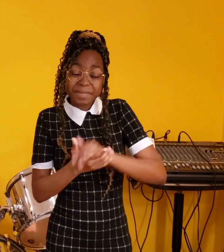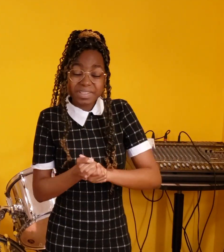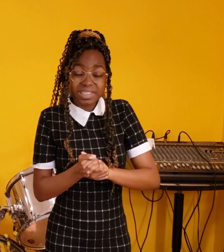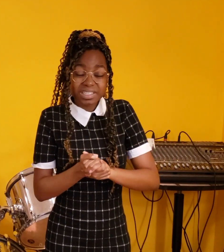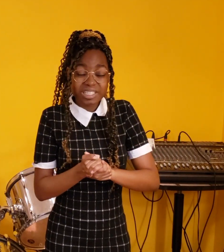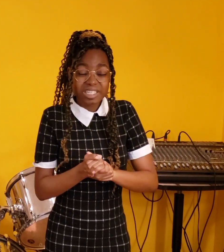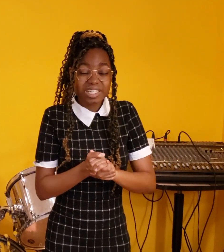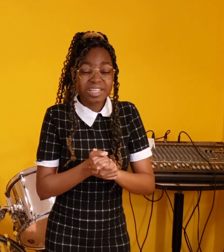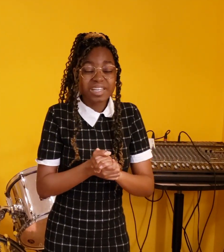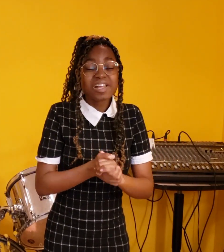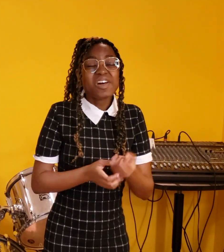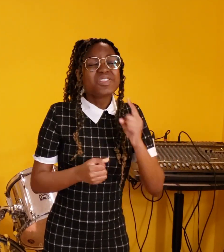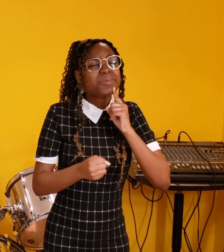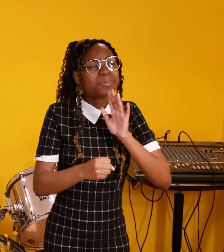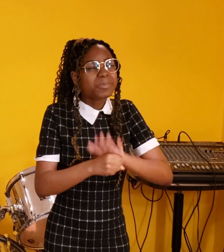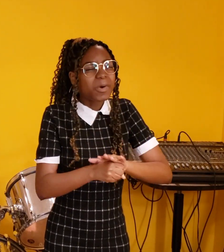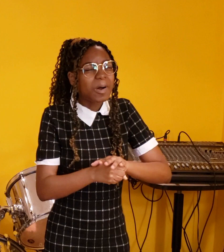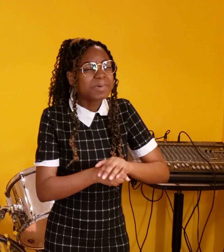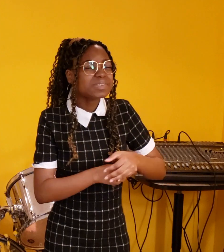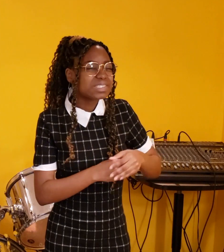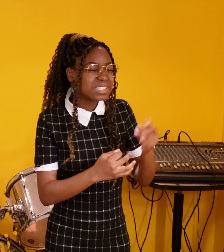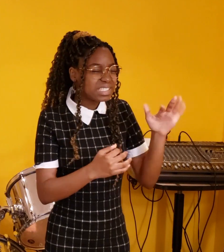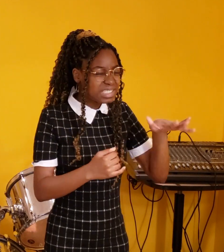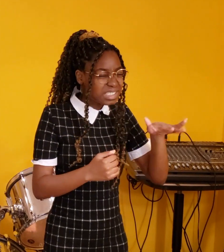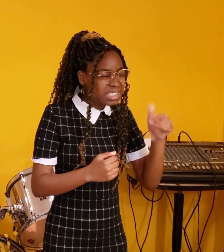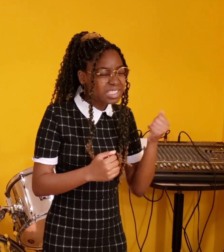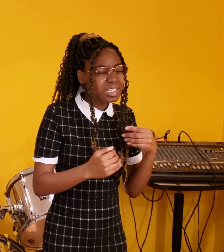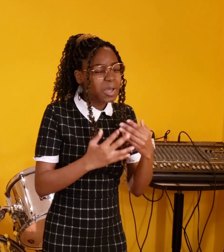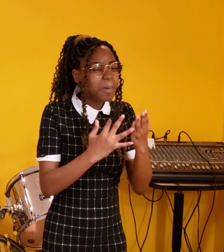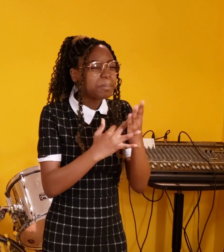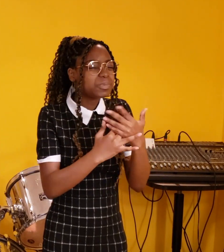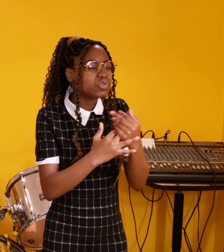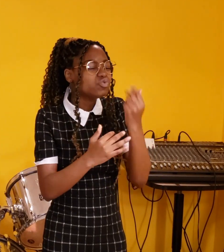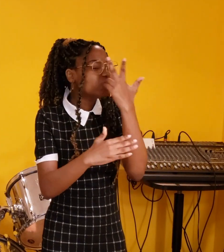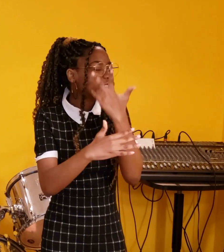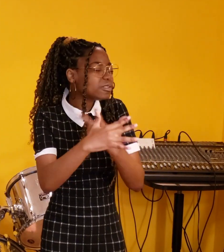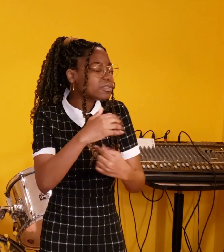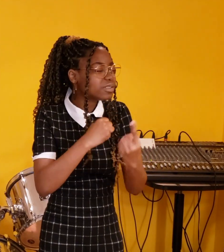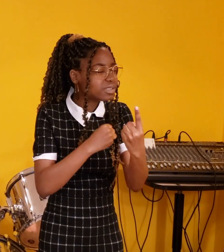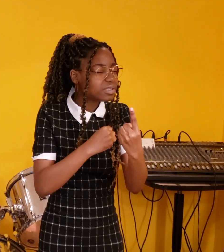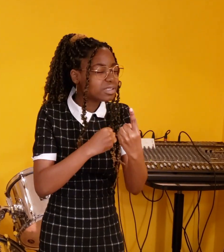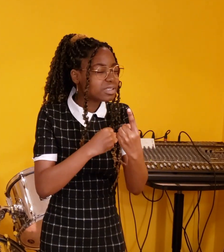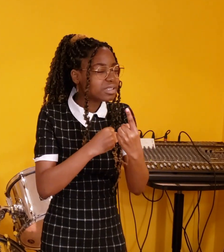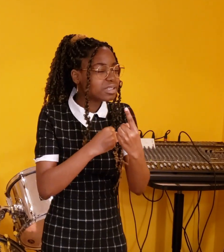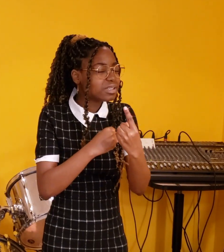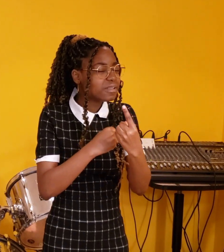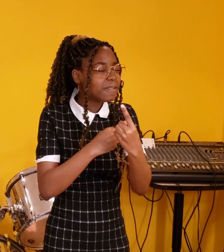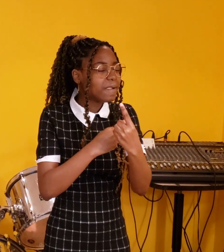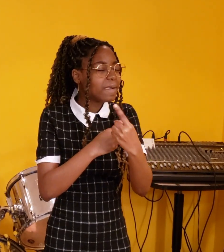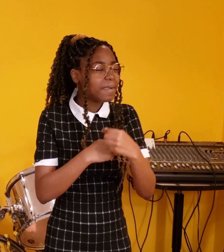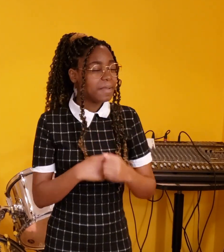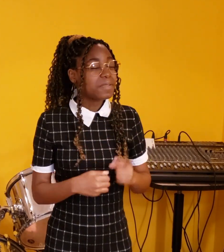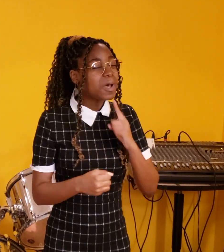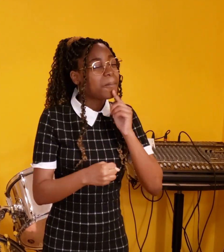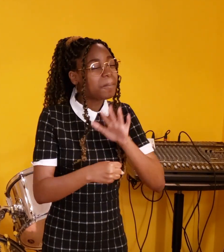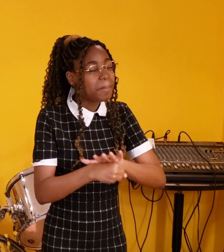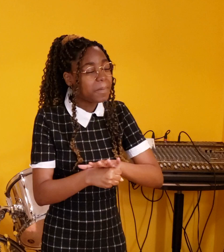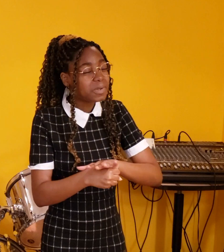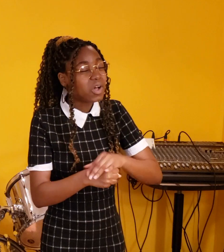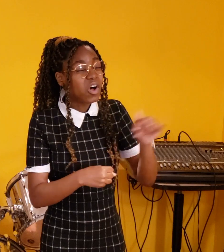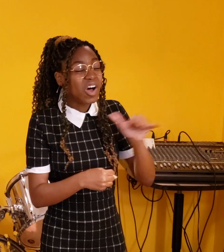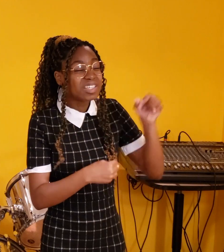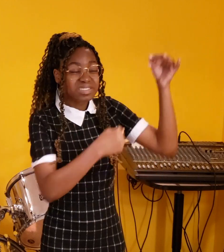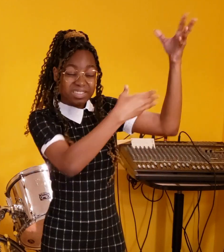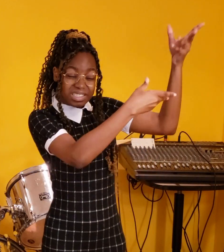that existed between the triune God and which has been conferred also to me.